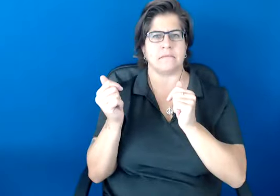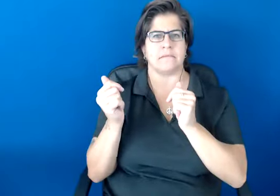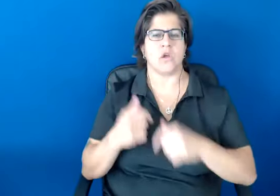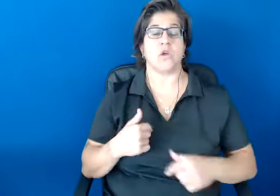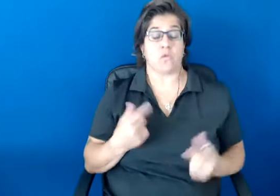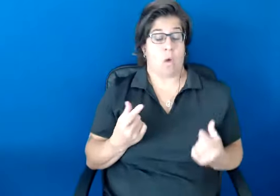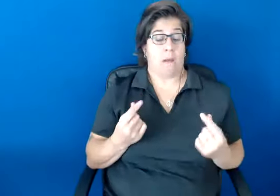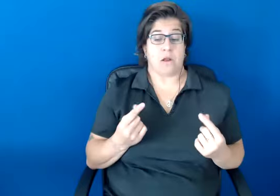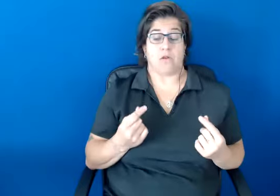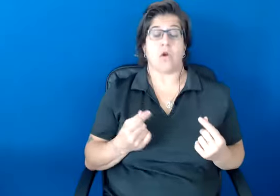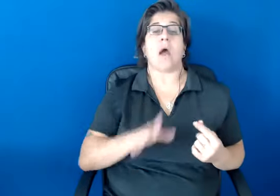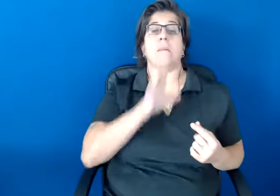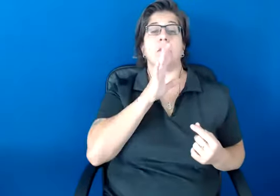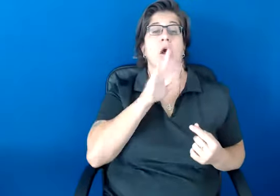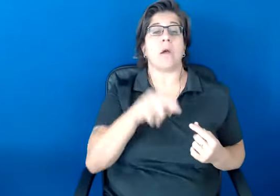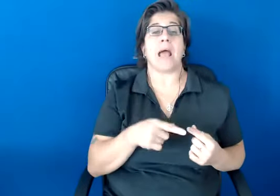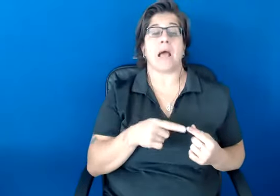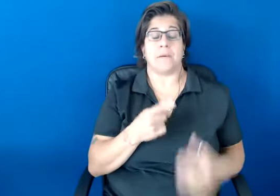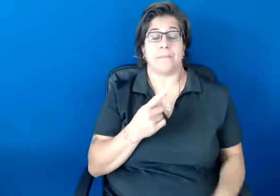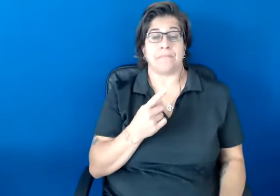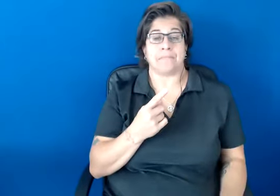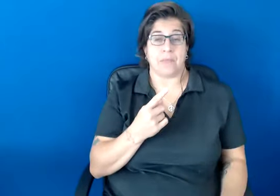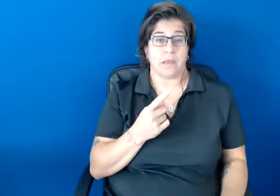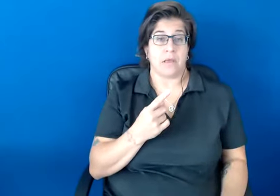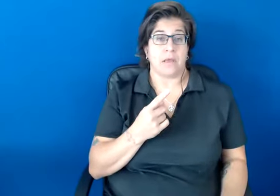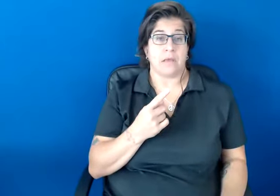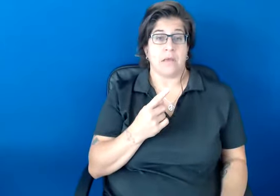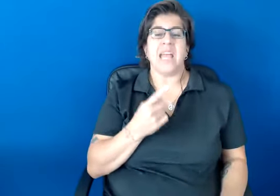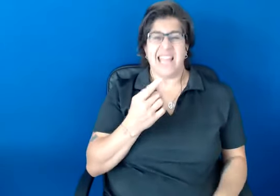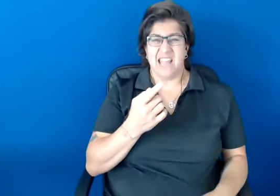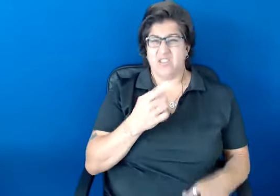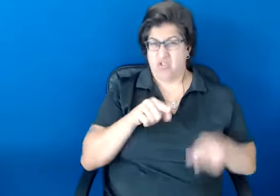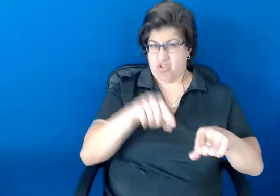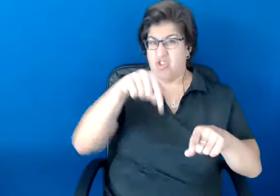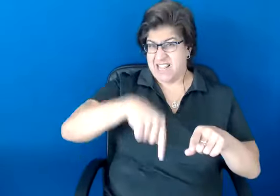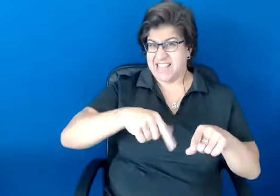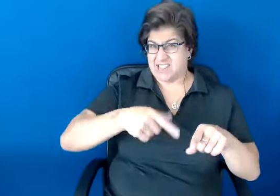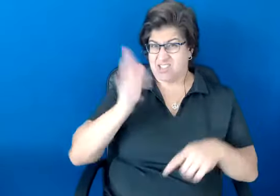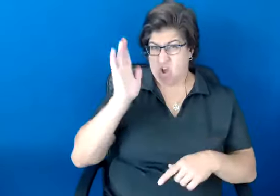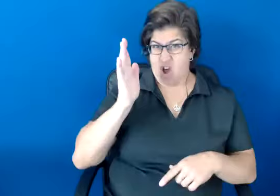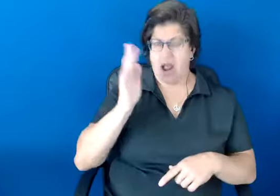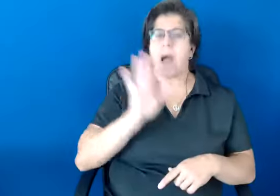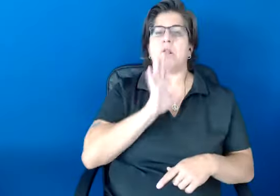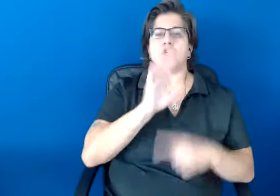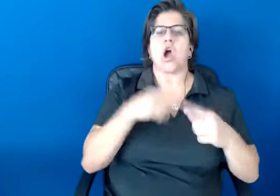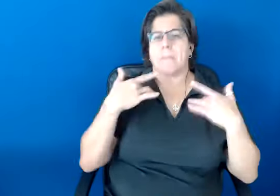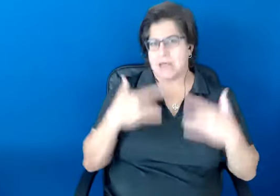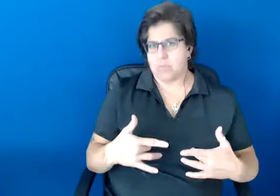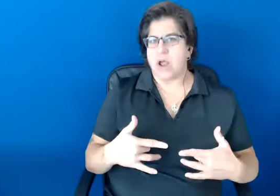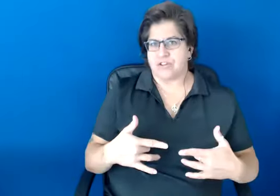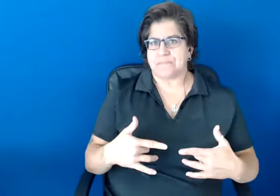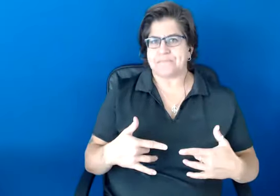about one of the things that I'm going to be talking about in emotional sobriety is depression. And I'm going to talk about